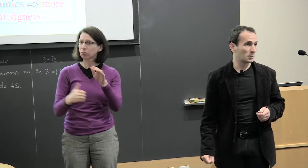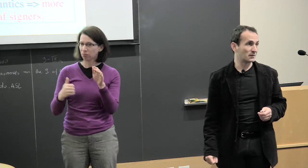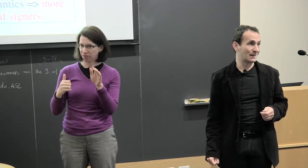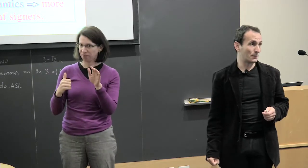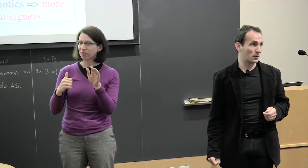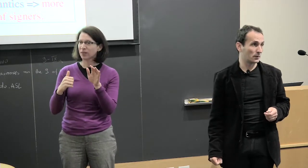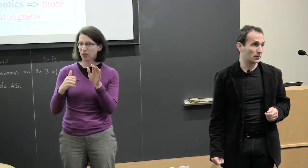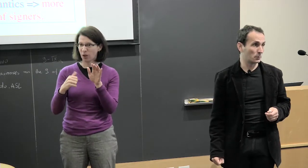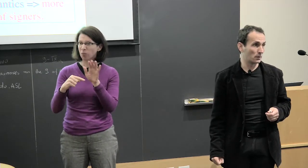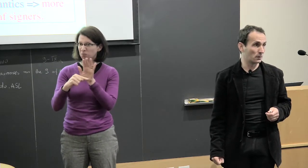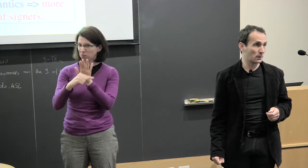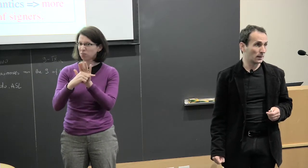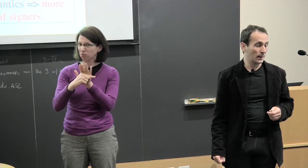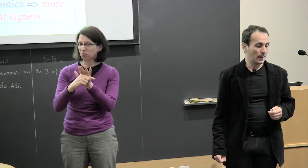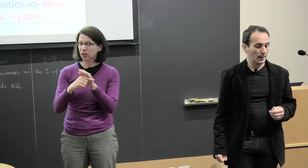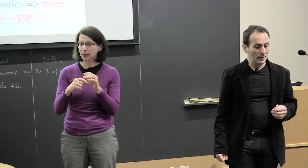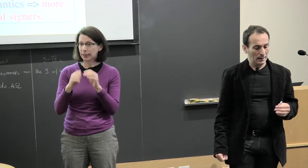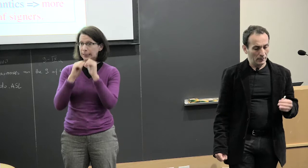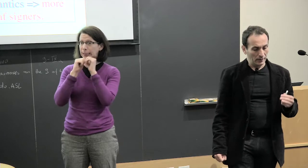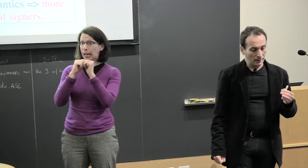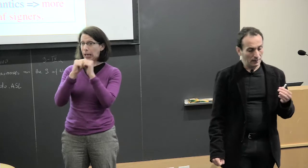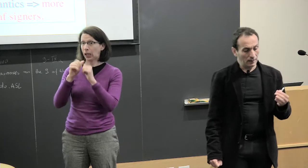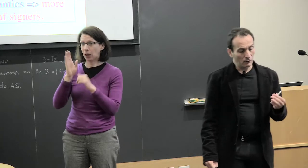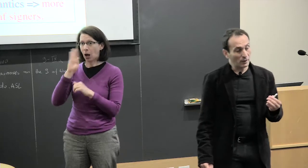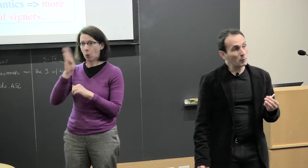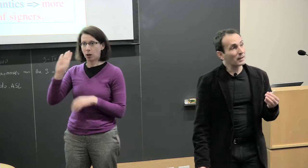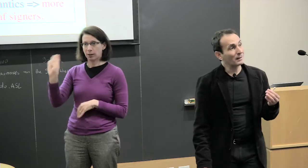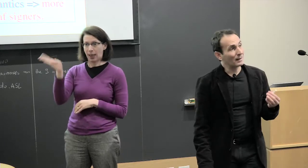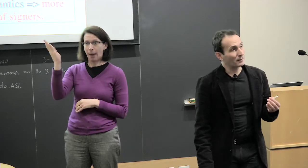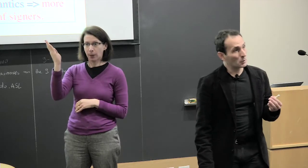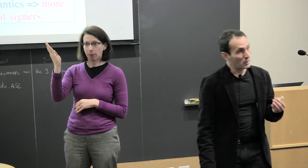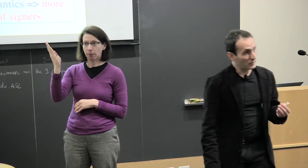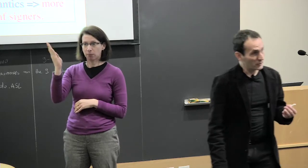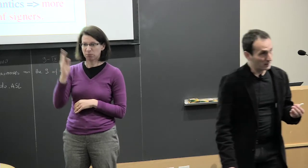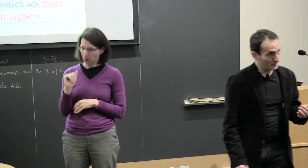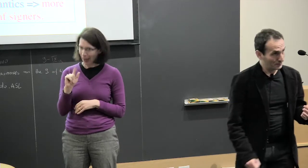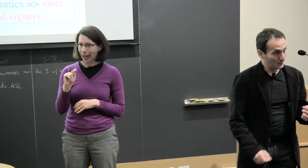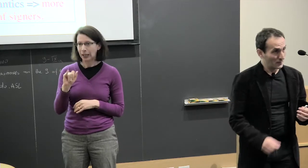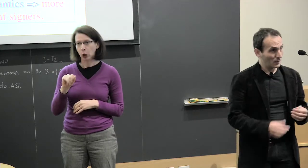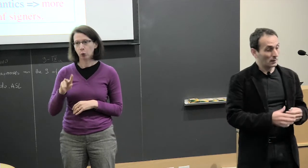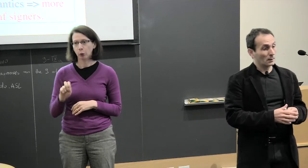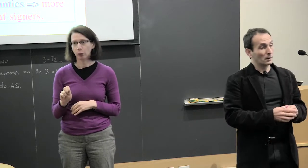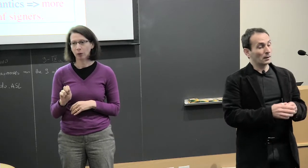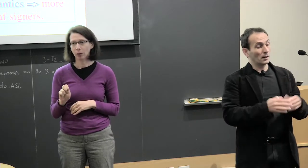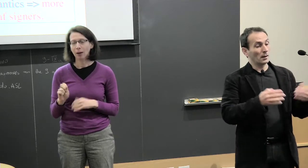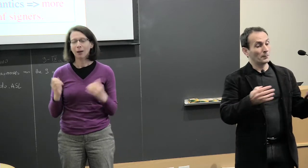that I will slap your brother. Okay, and so here we can ask the question,